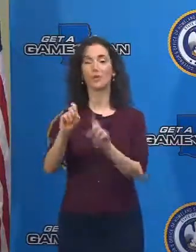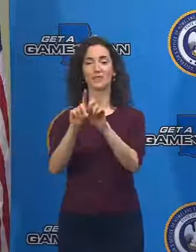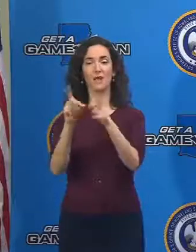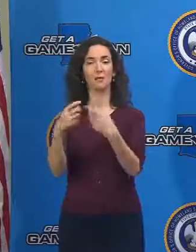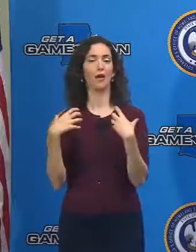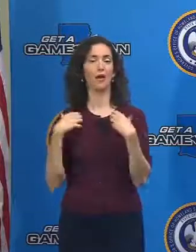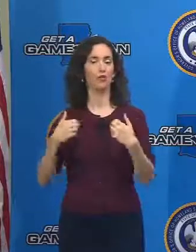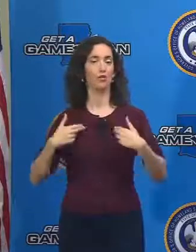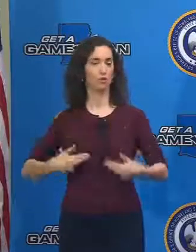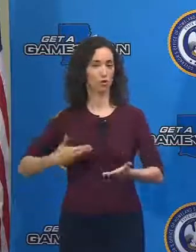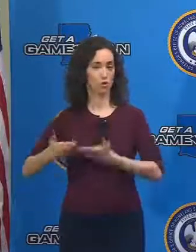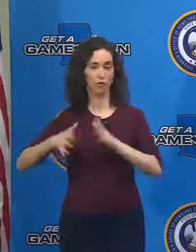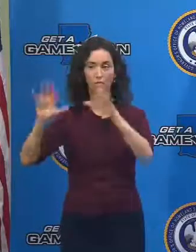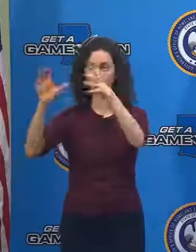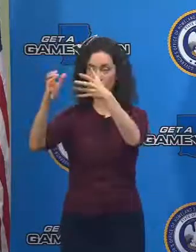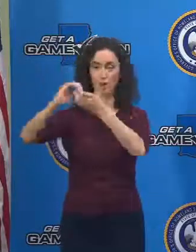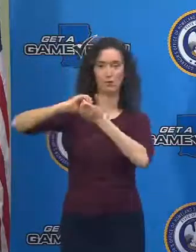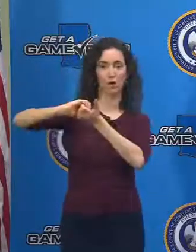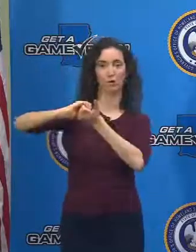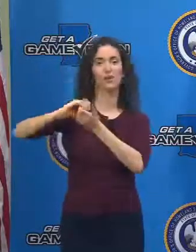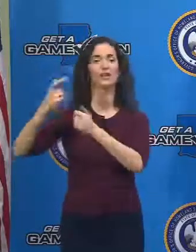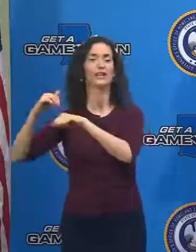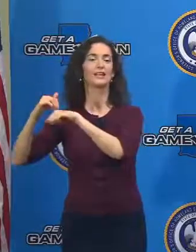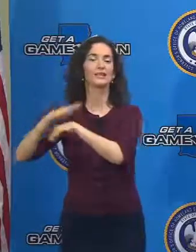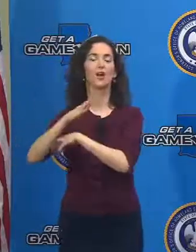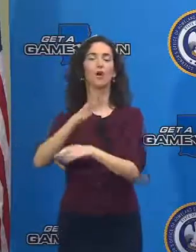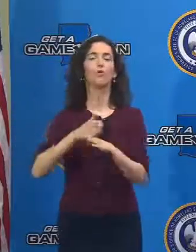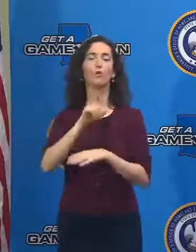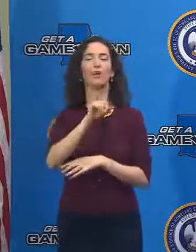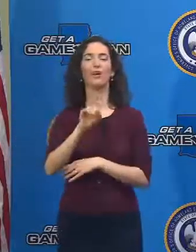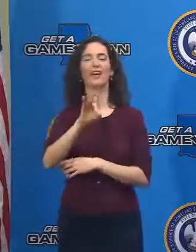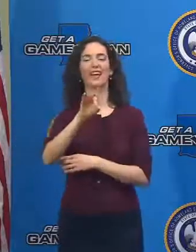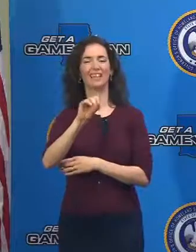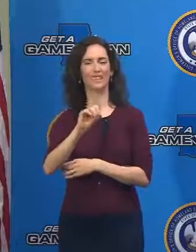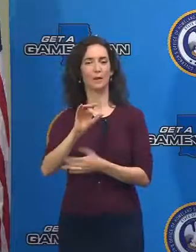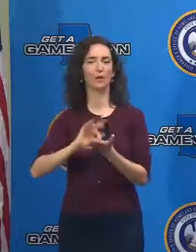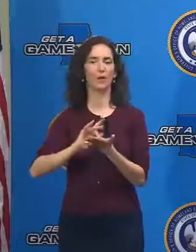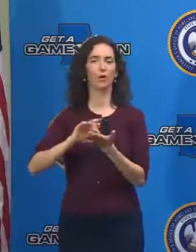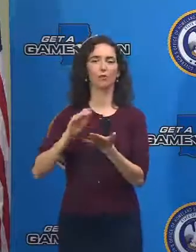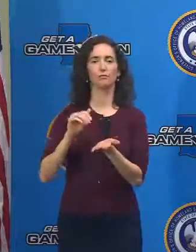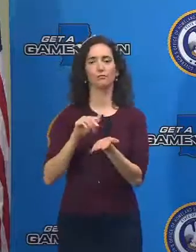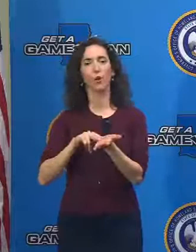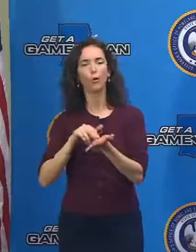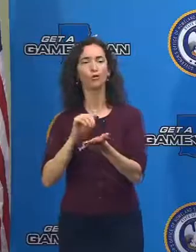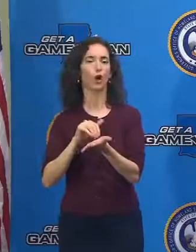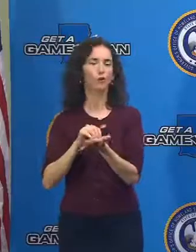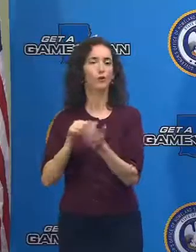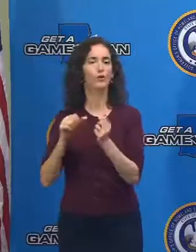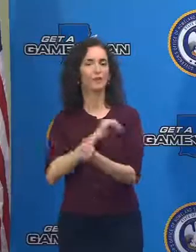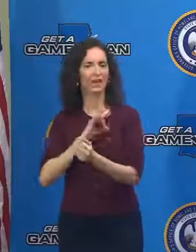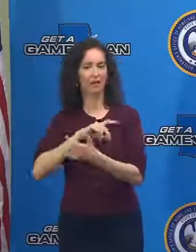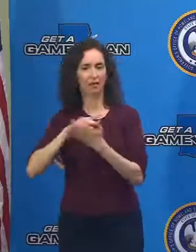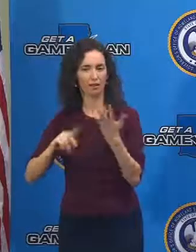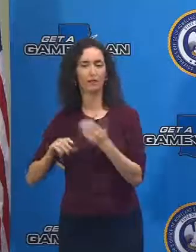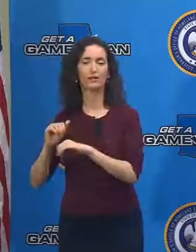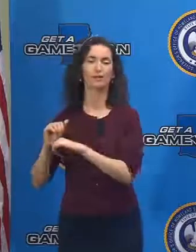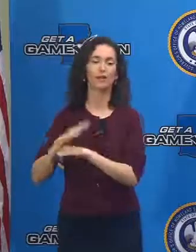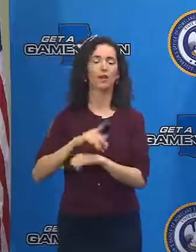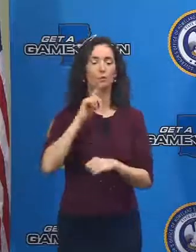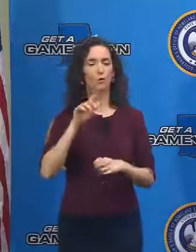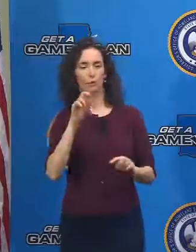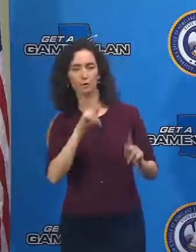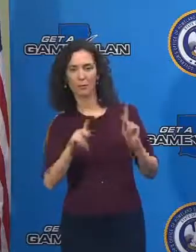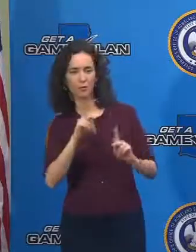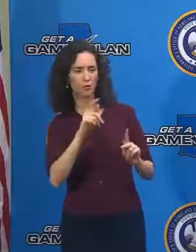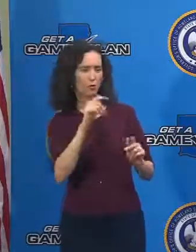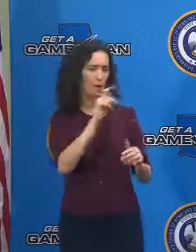Services. They've deployed over 180 medical providers and other staff from the National Disaster Medical System to support triage and